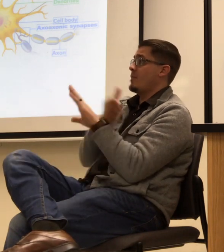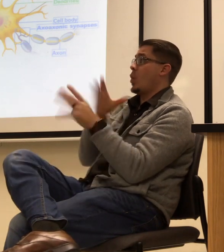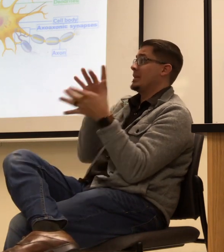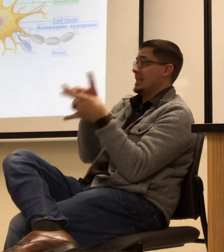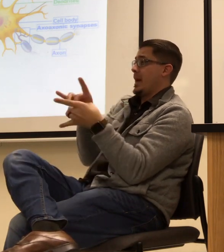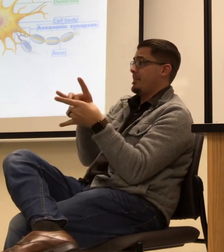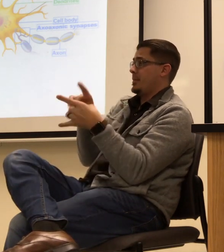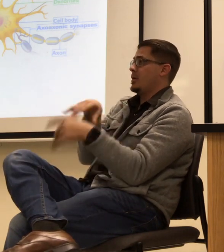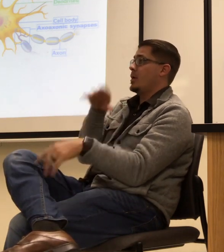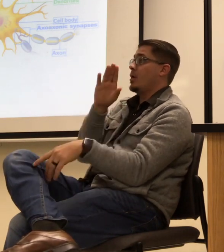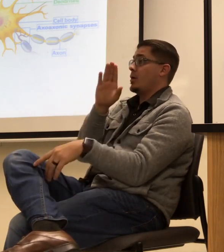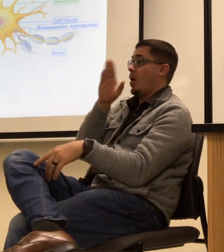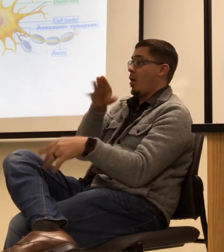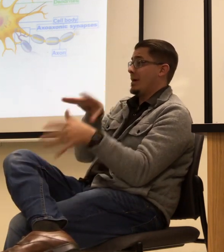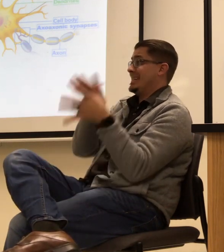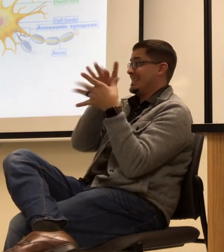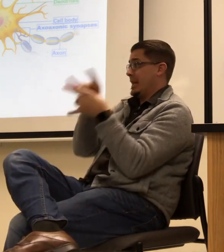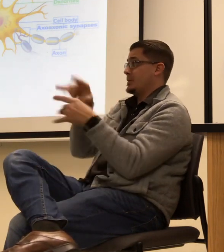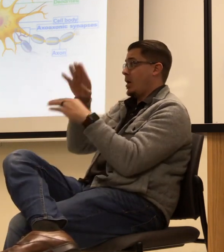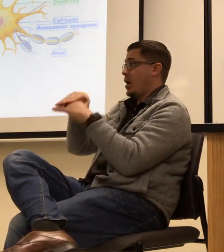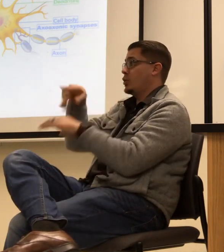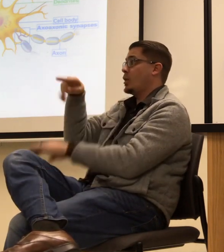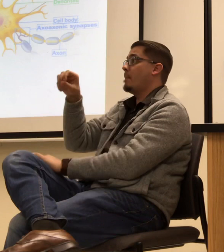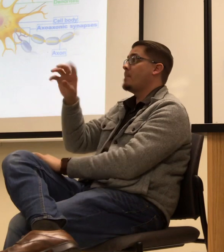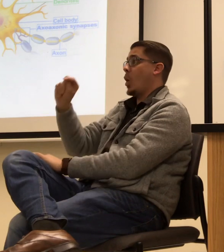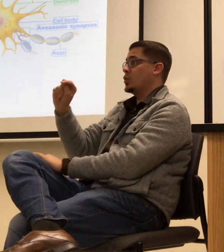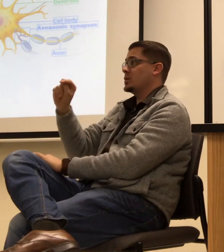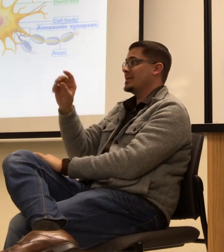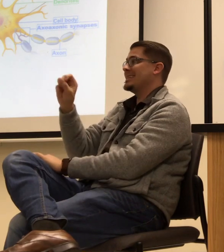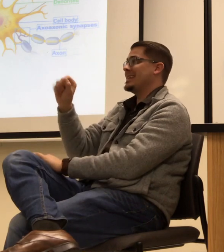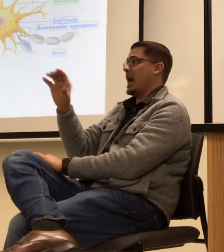are synapsing onto the postsynaptic cell.